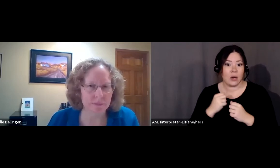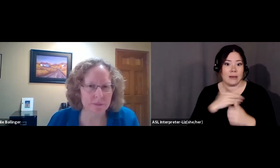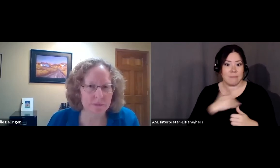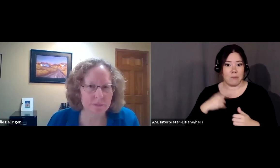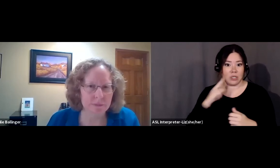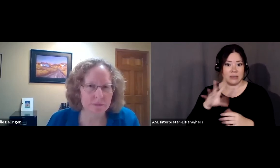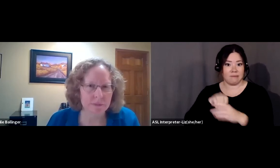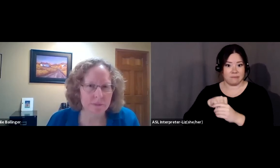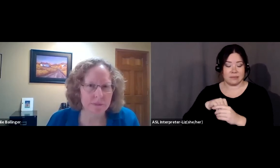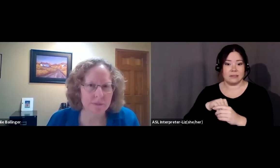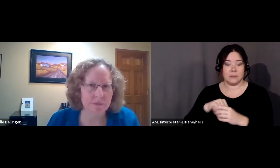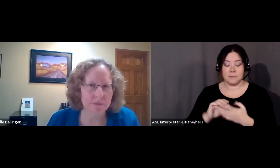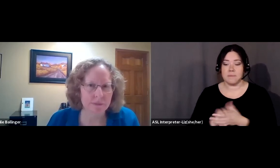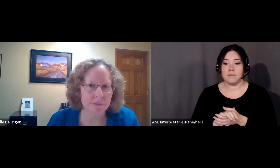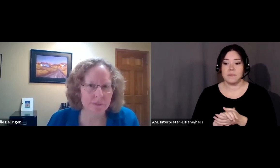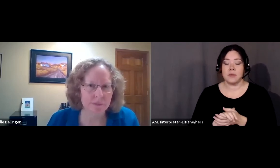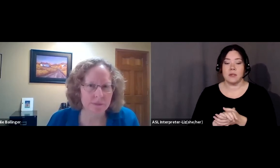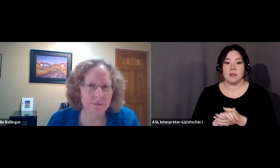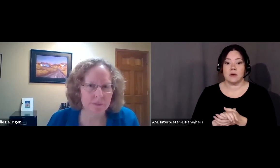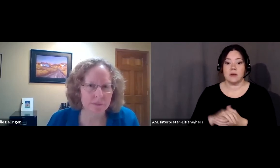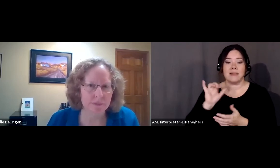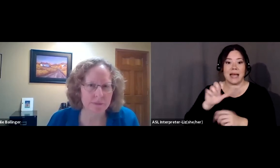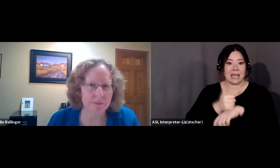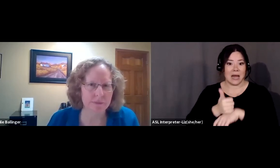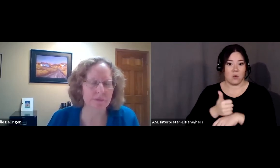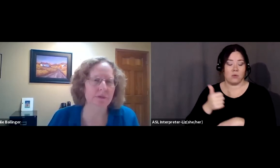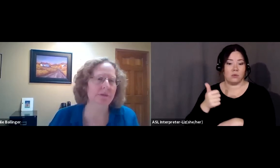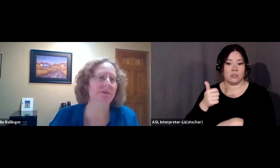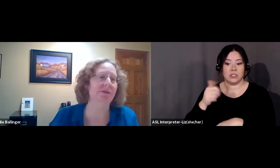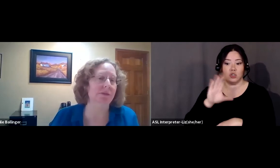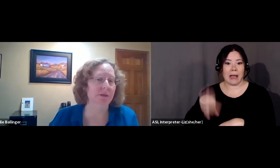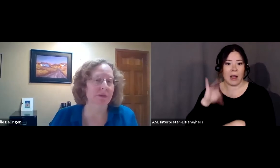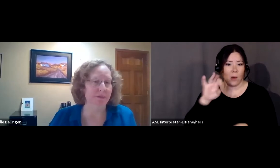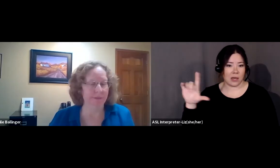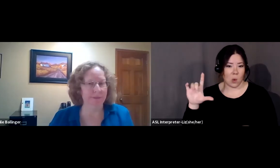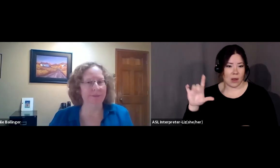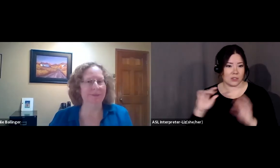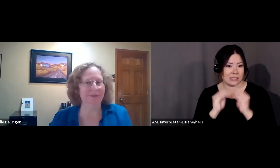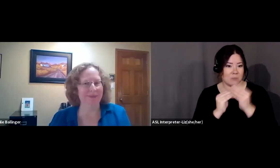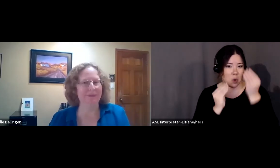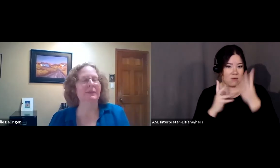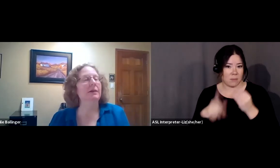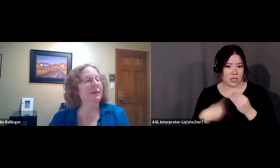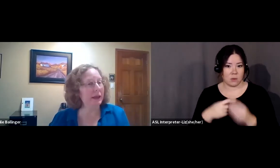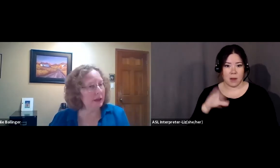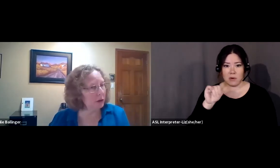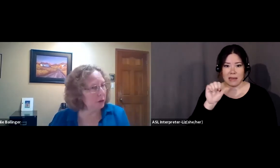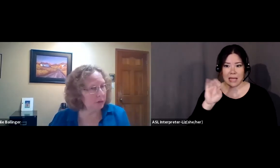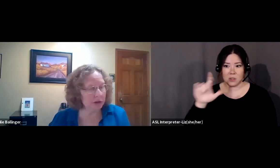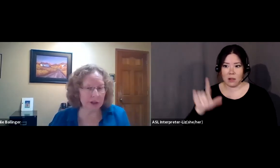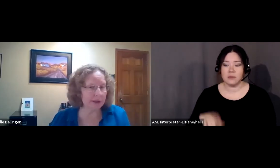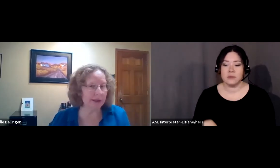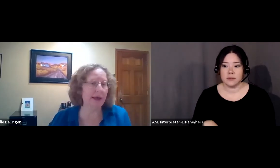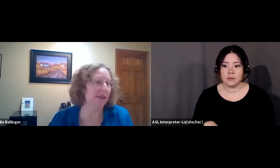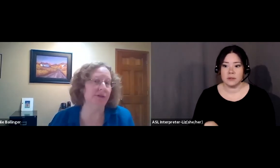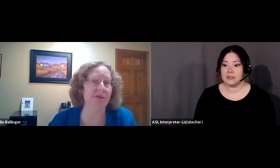Academic, Social, and Emotional Learning is headquartered in Chicago, Illinois. So there's some more information about CASEL. Thank you